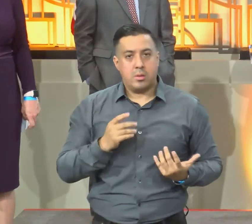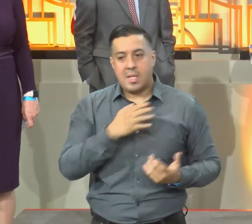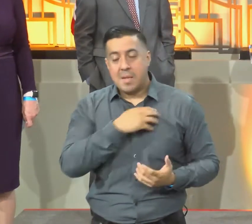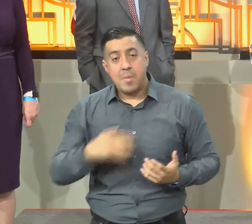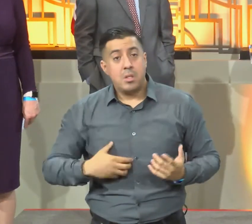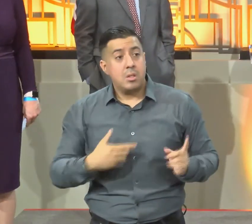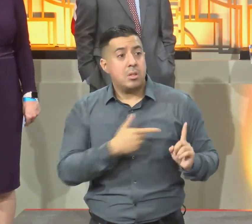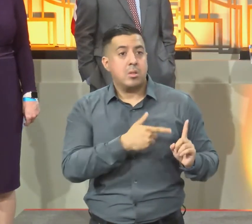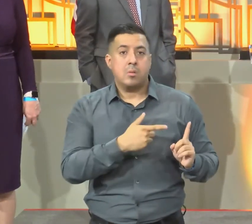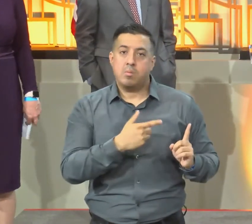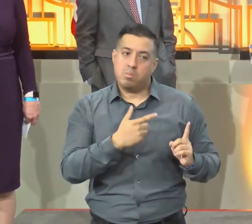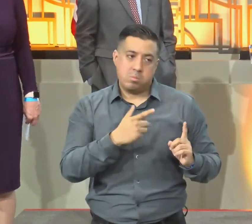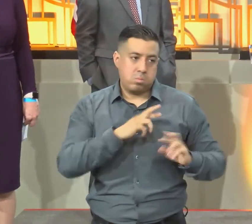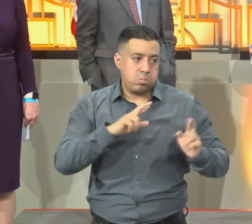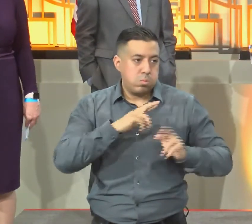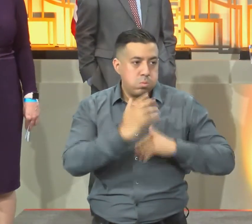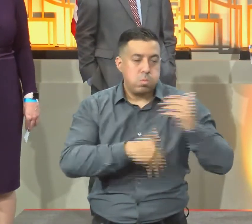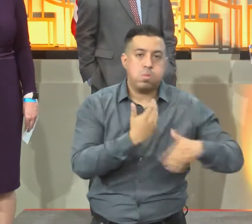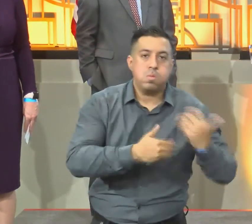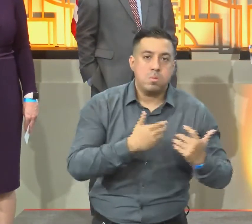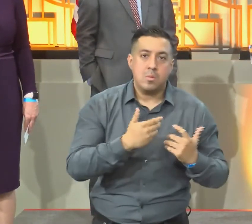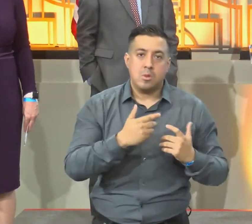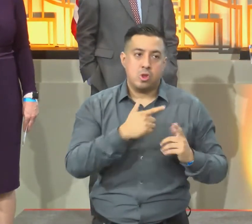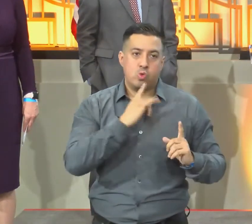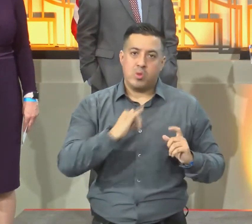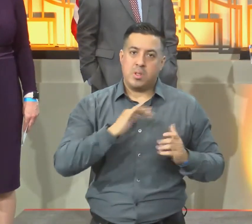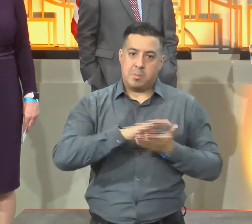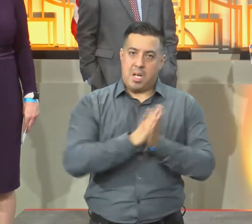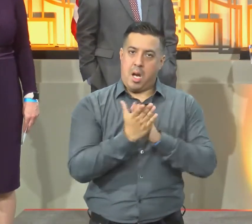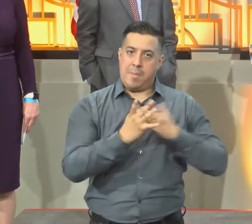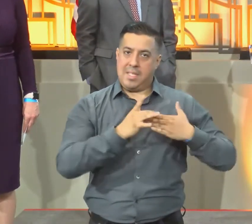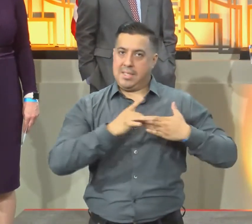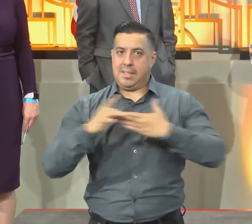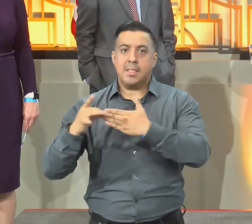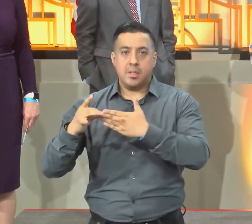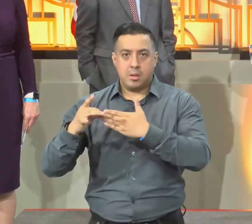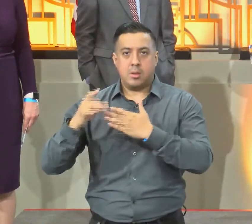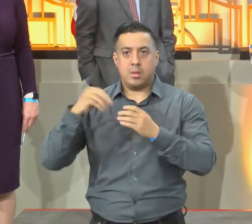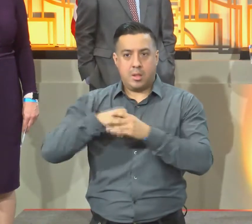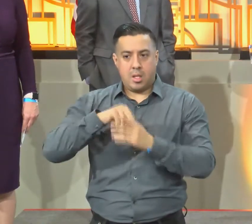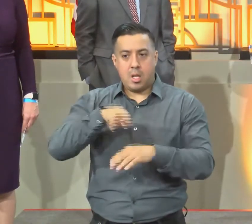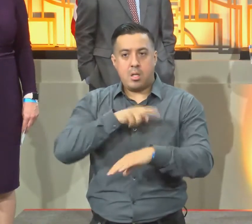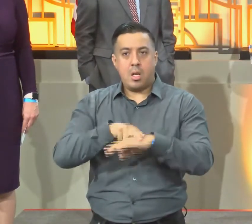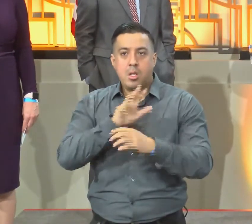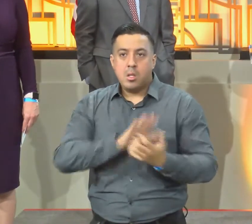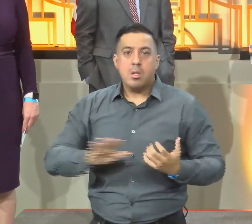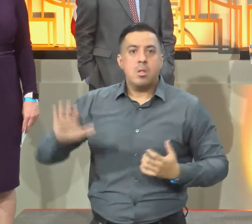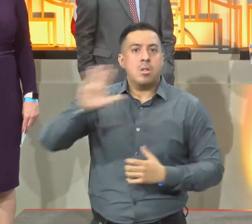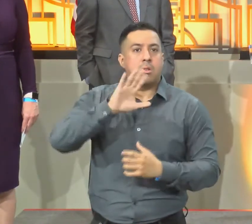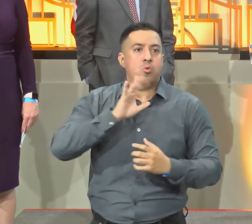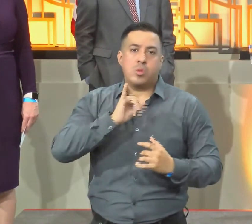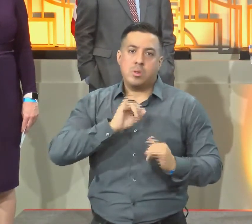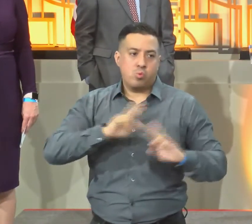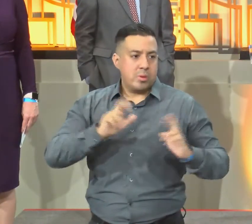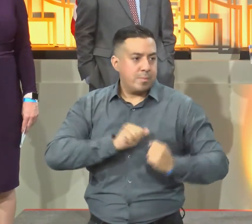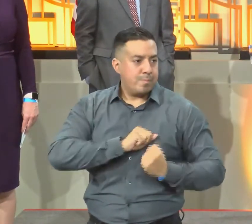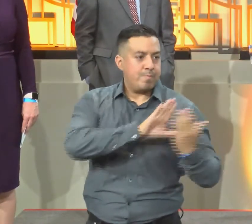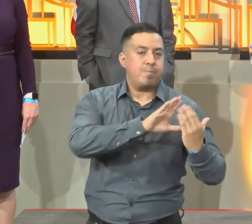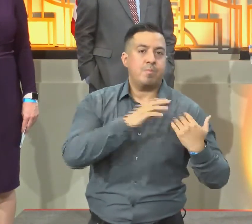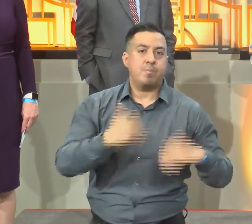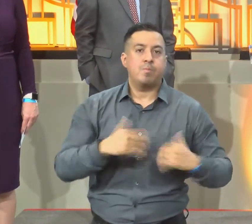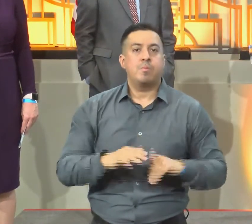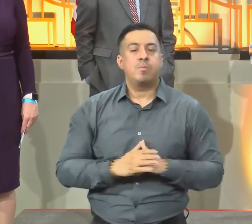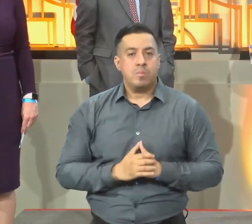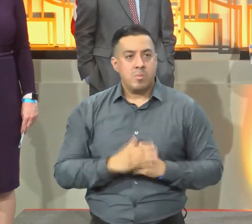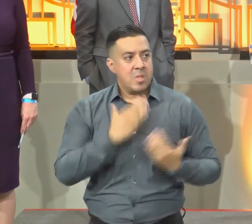and our city launched into action, becoming one of the leading municipalities in the nation to address this issue head on. So Mayor, again,